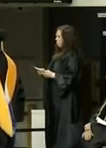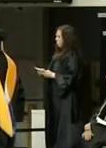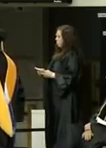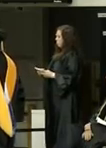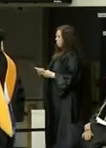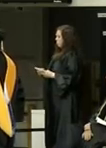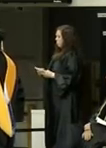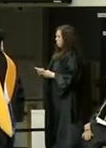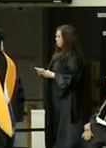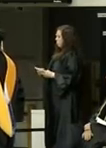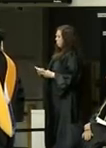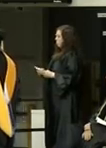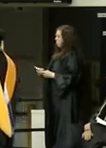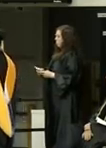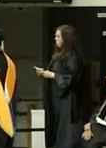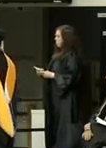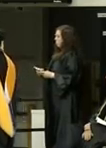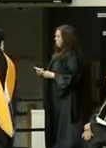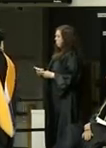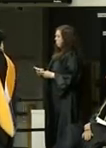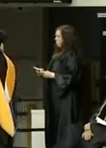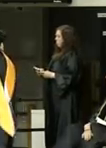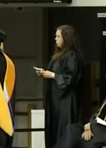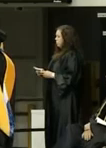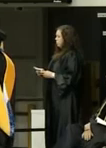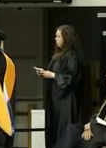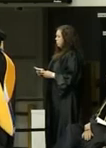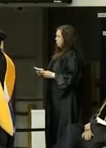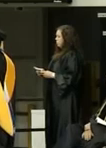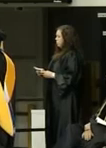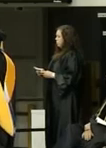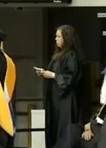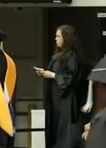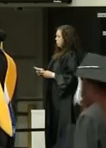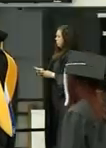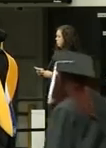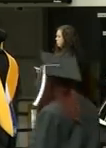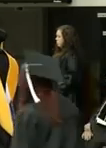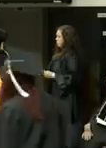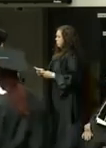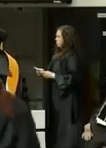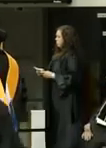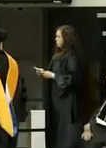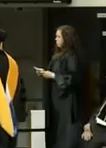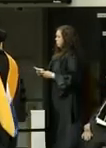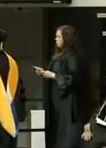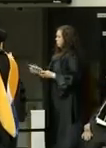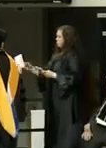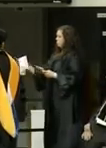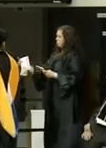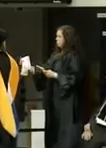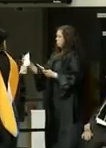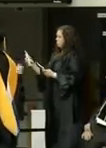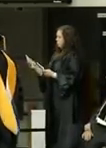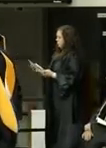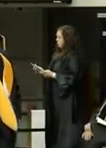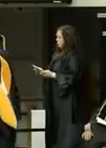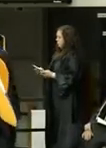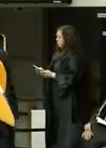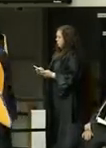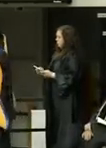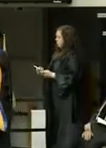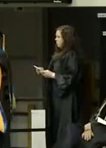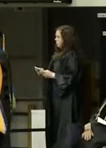Stacy Lemons. Lily Allen Duenas, honors in English with highest distinction.